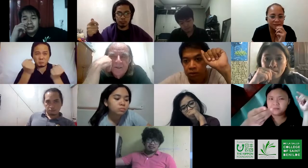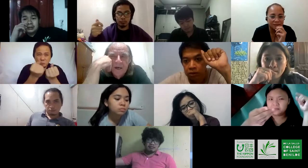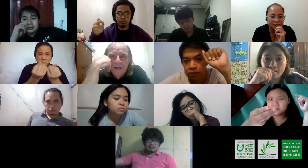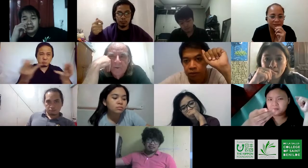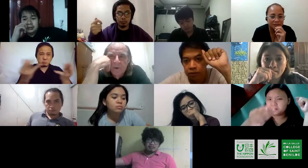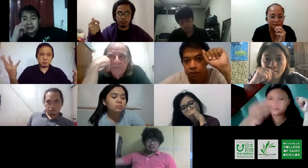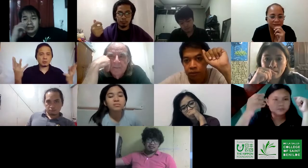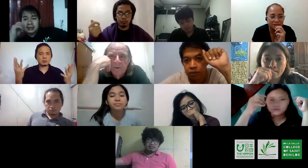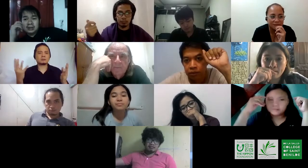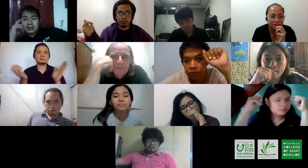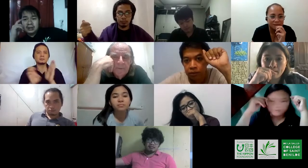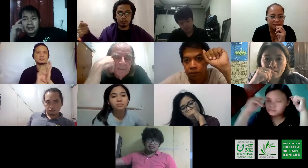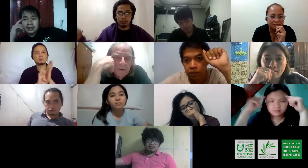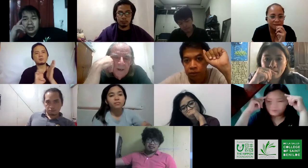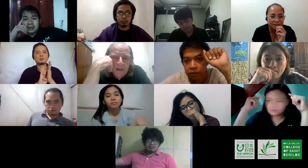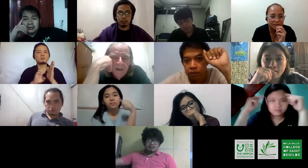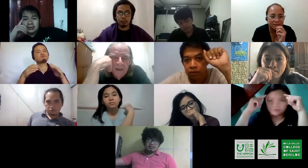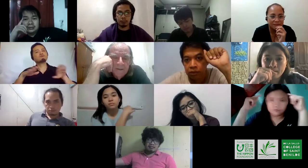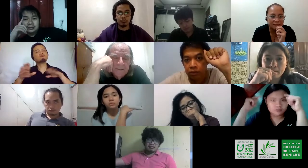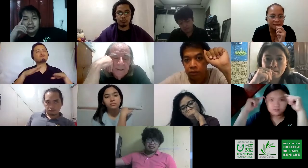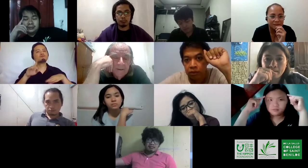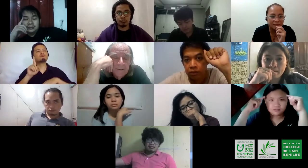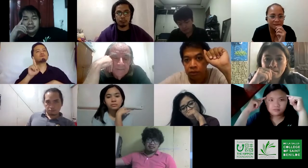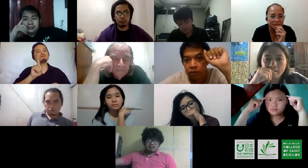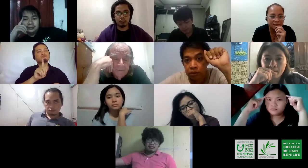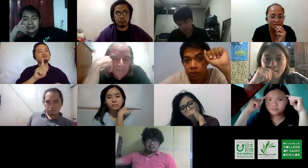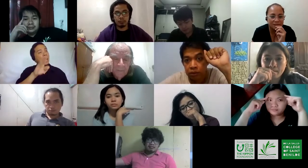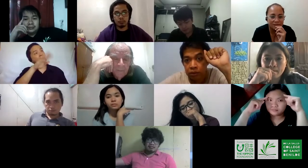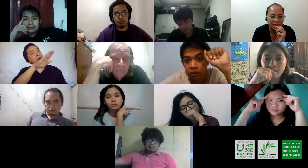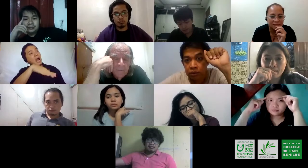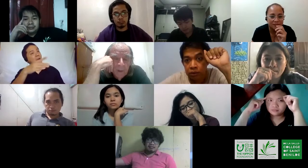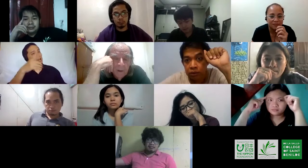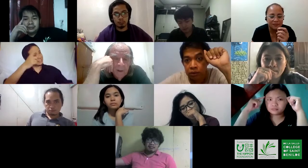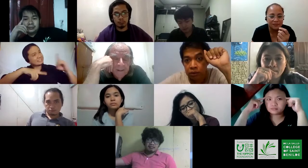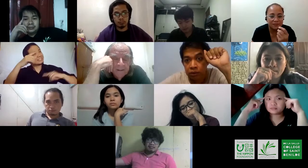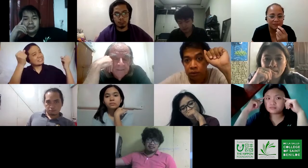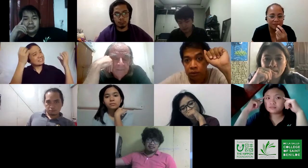start signing with people, most people are not going to understand you.